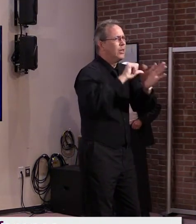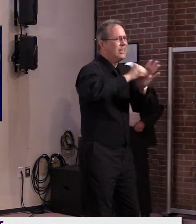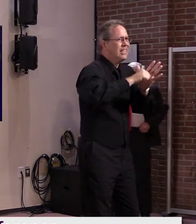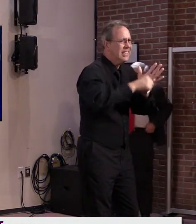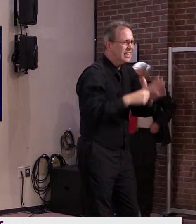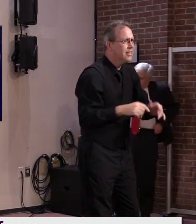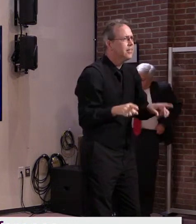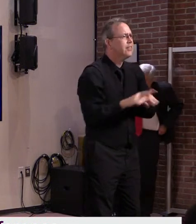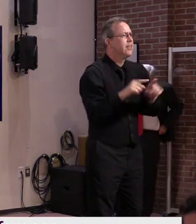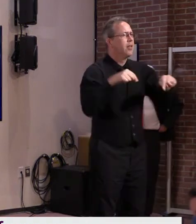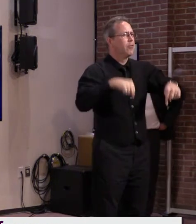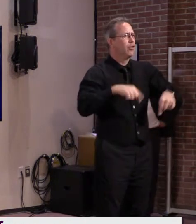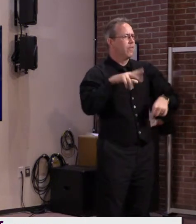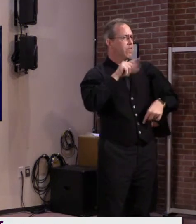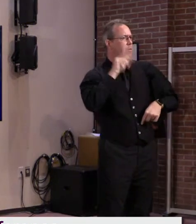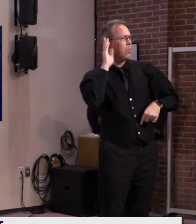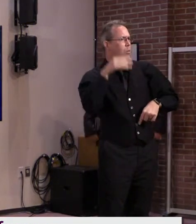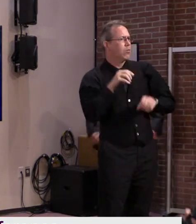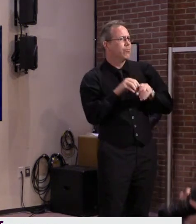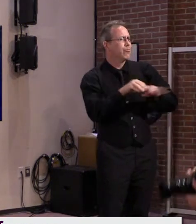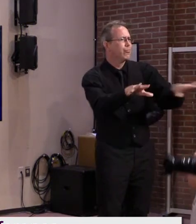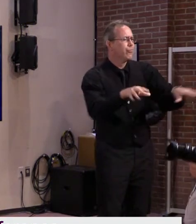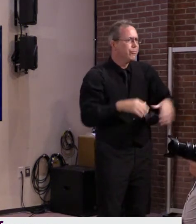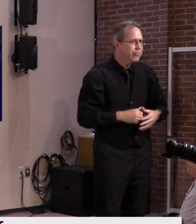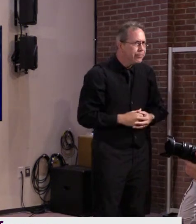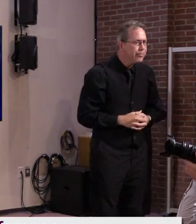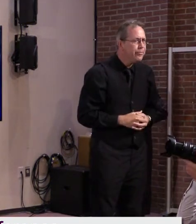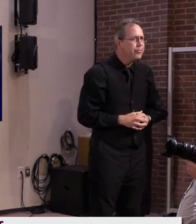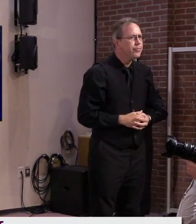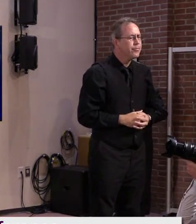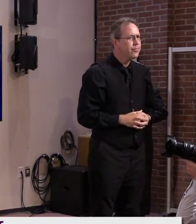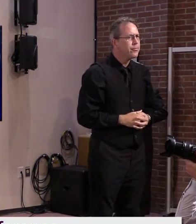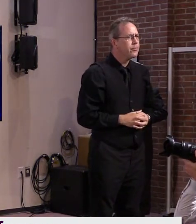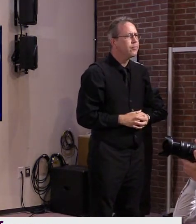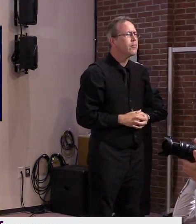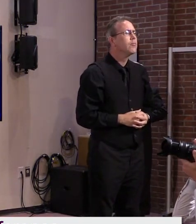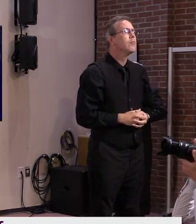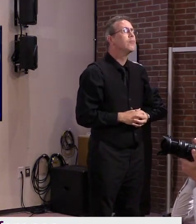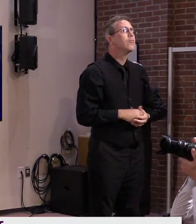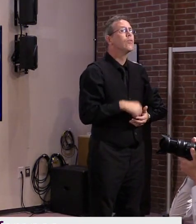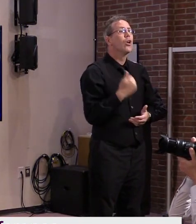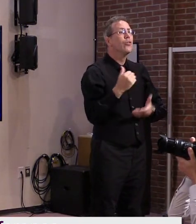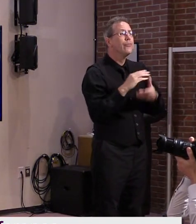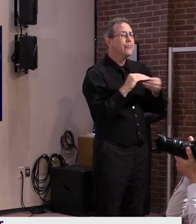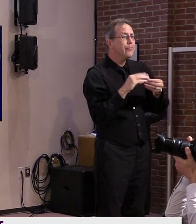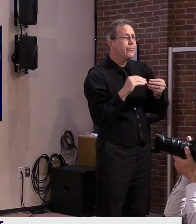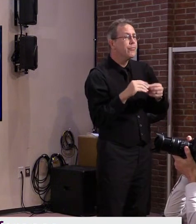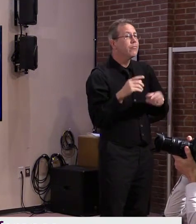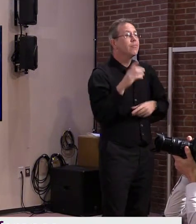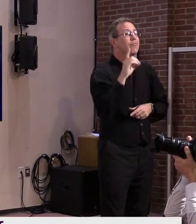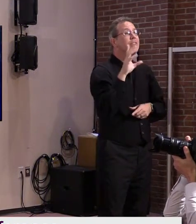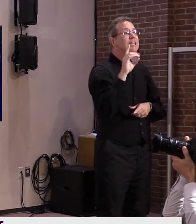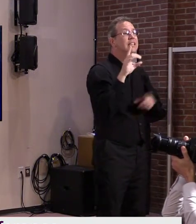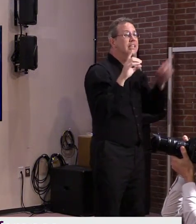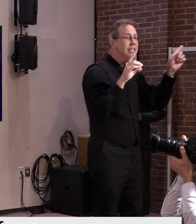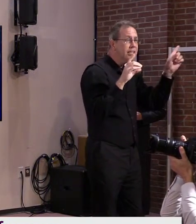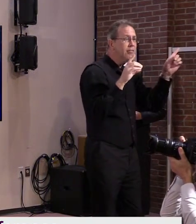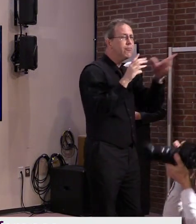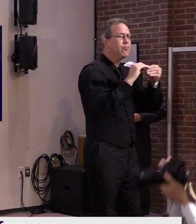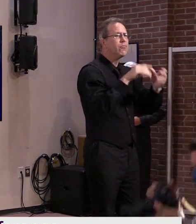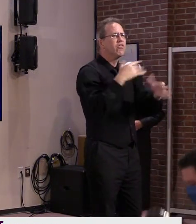Next, as I just noted, late last week, the FDA and CDC gave the go-ahead for booster shots for